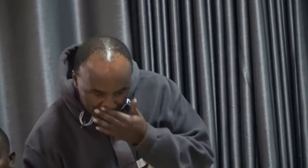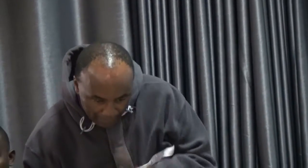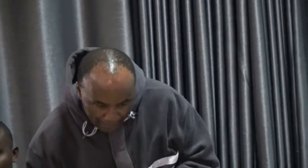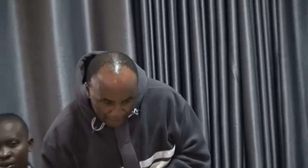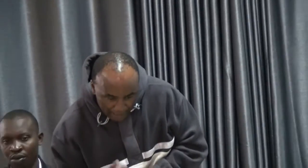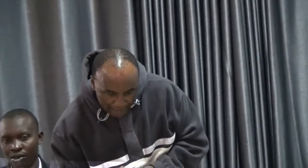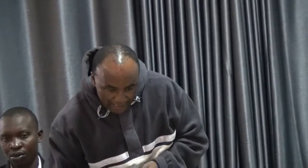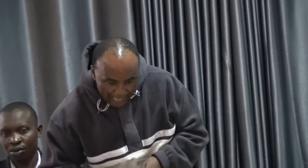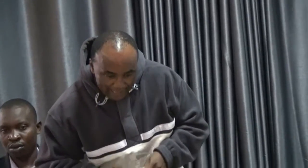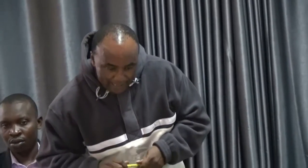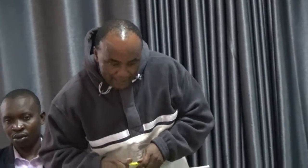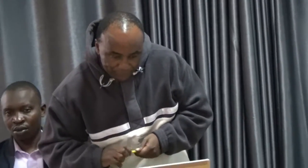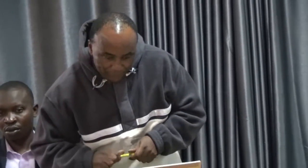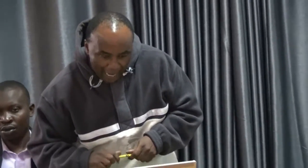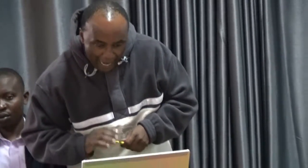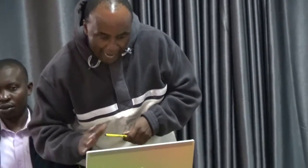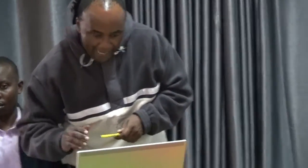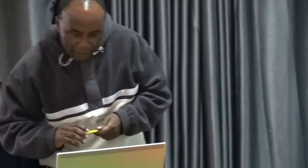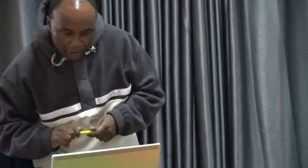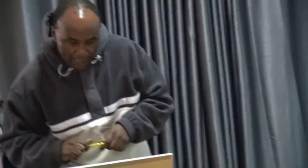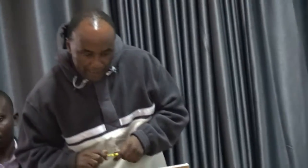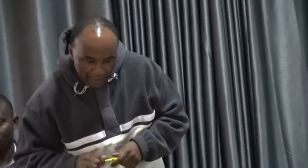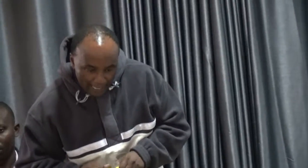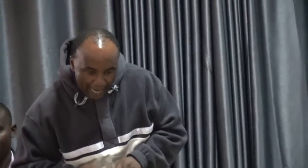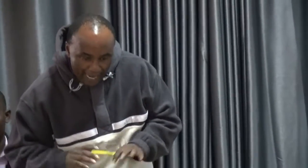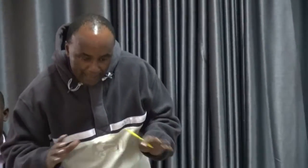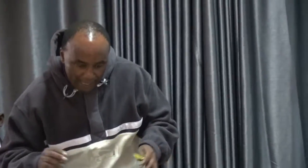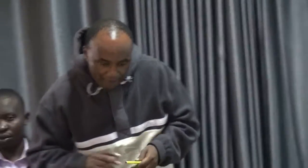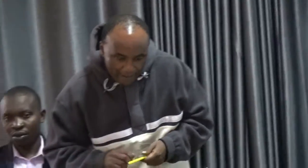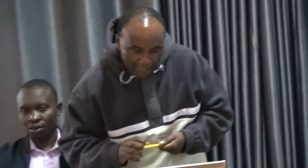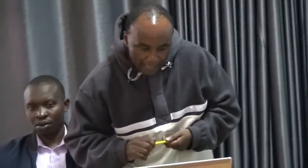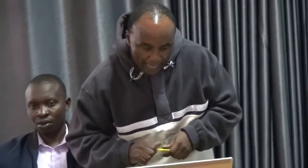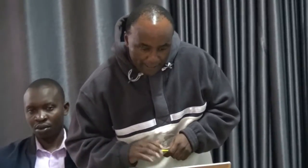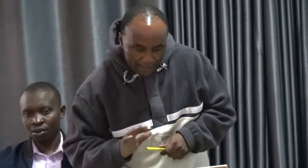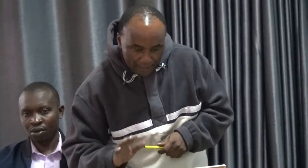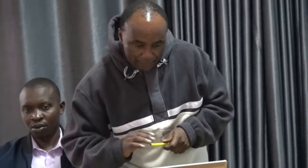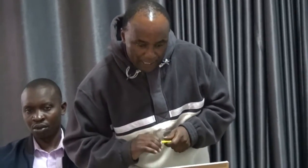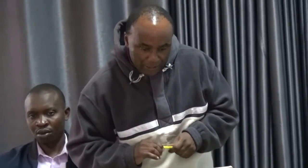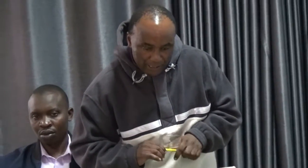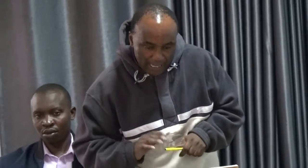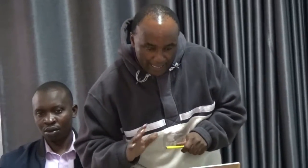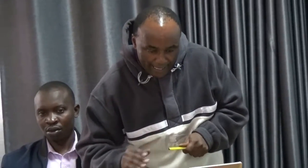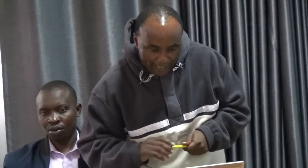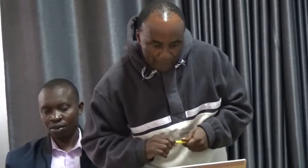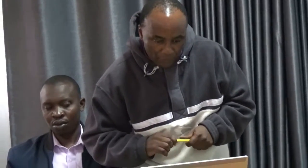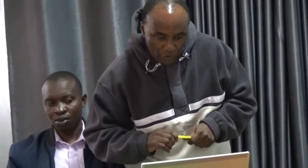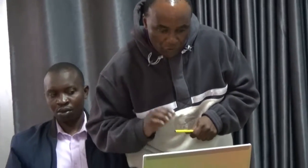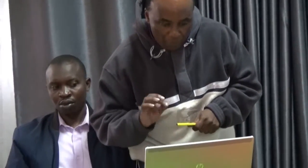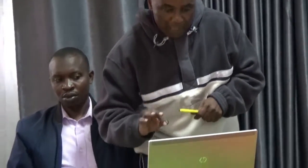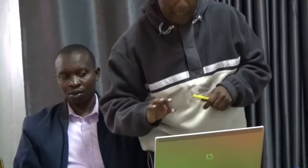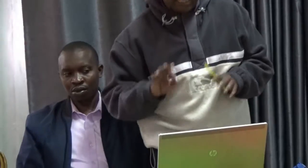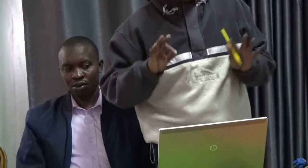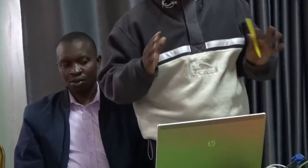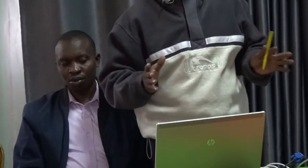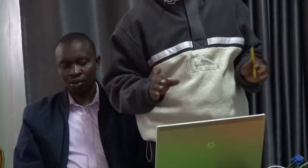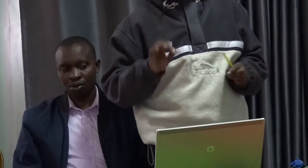them. Teachers are highly trained at delivering a differentiated curriculum to